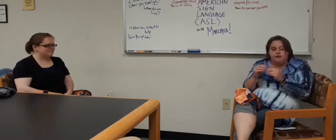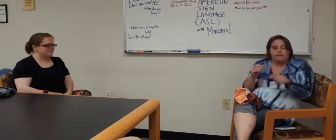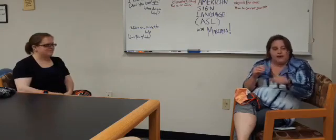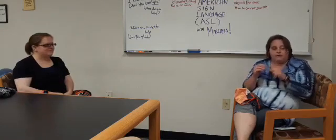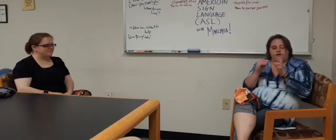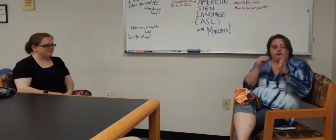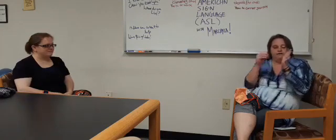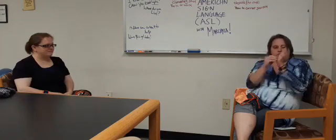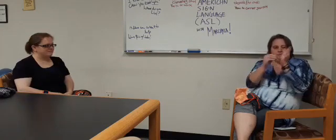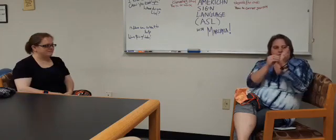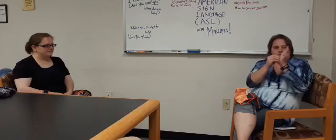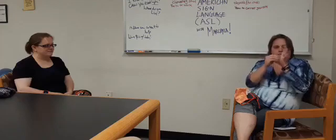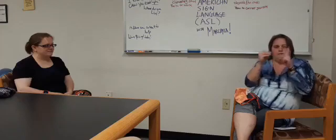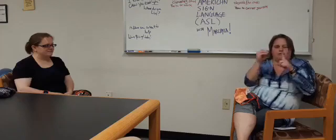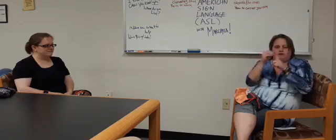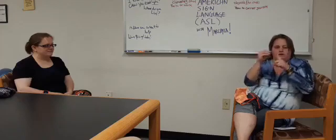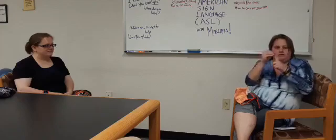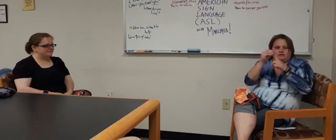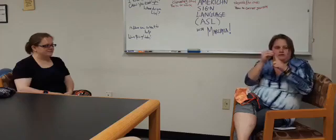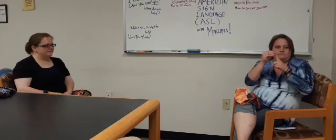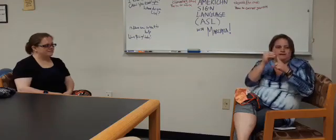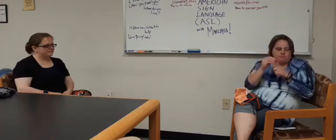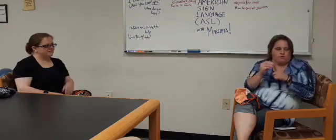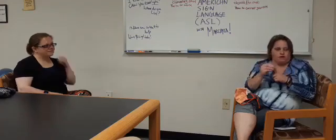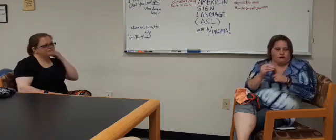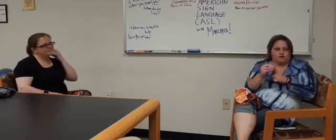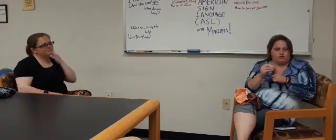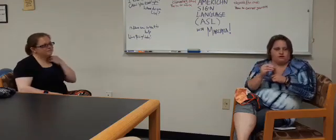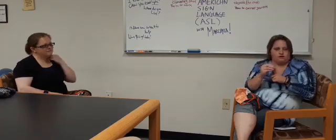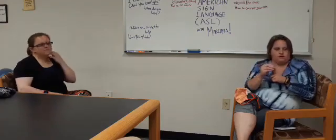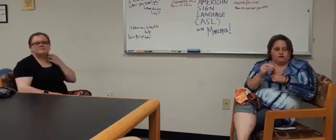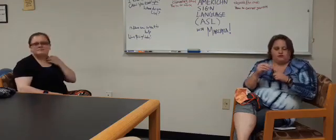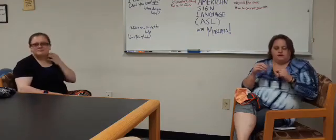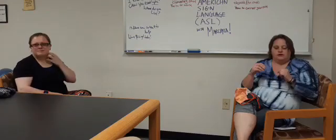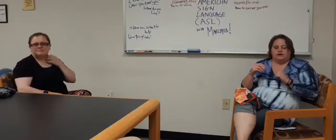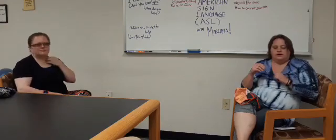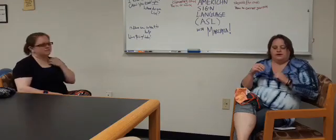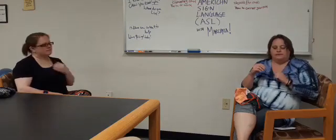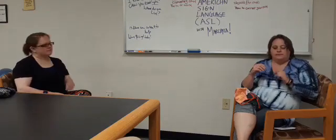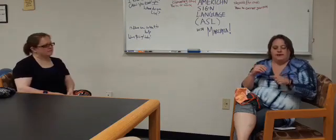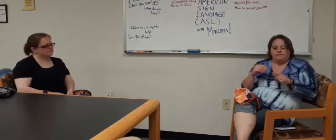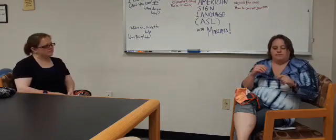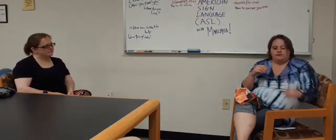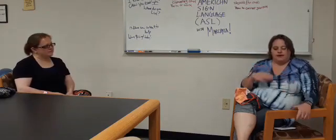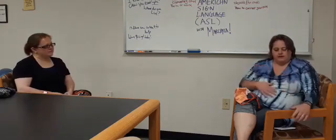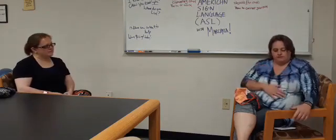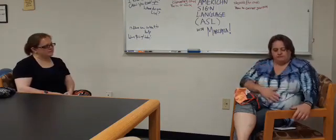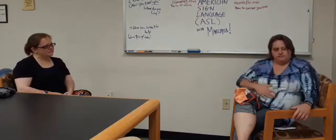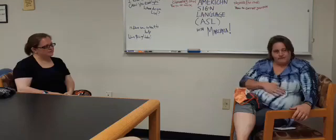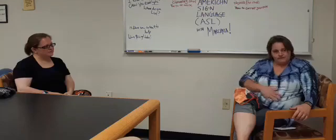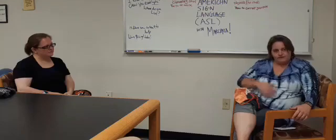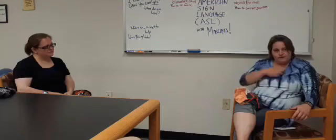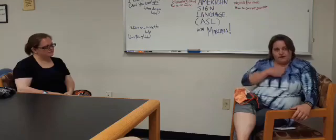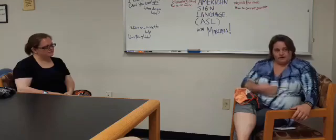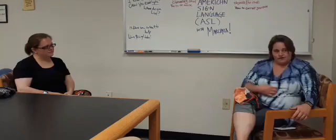will go or mean more. right. The baby will mean hungry.